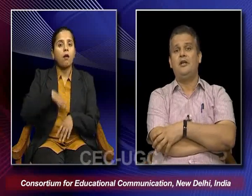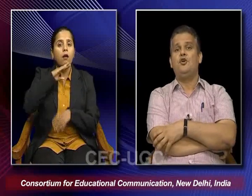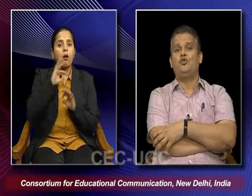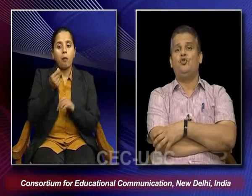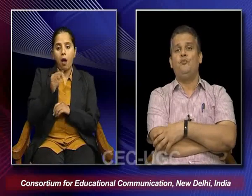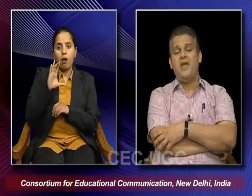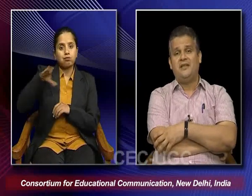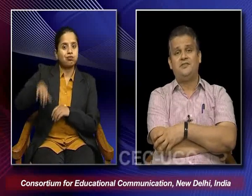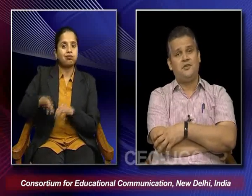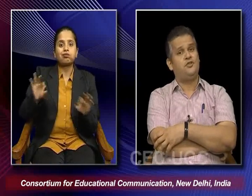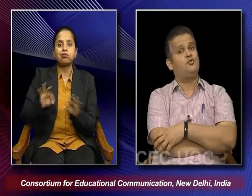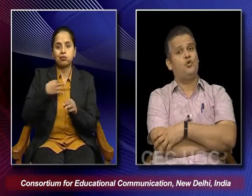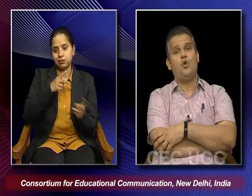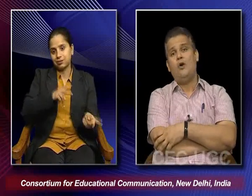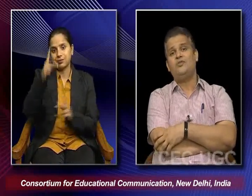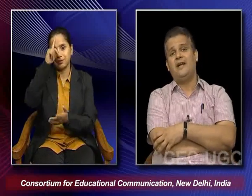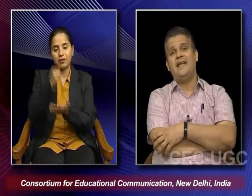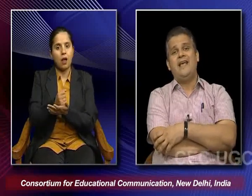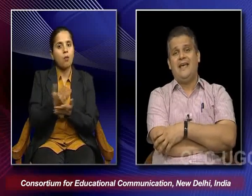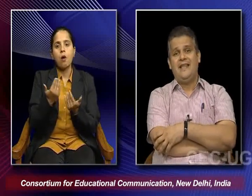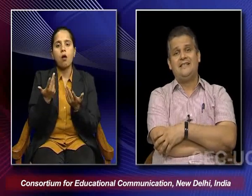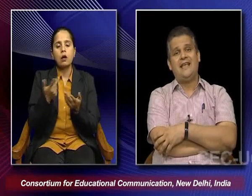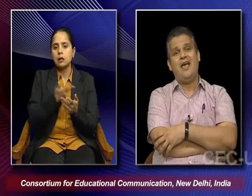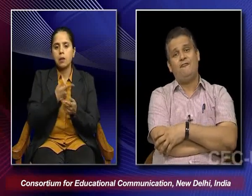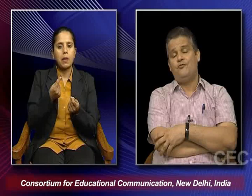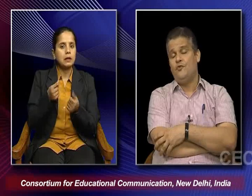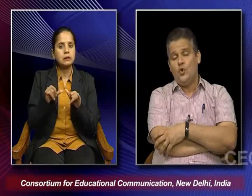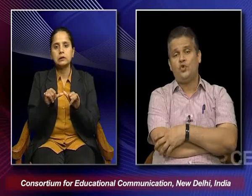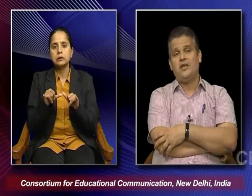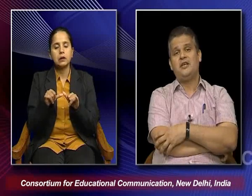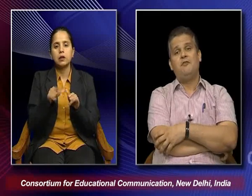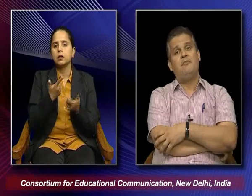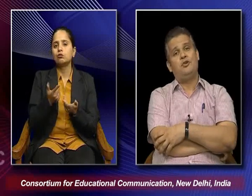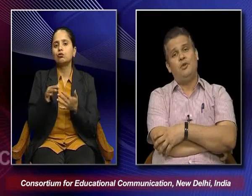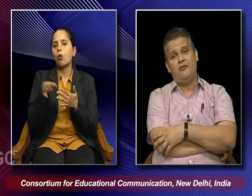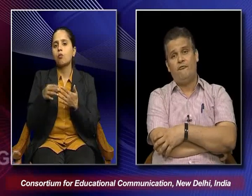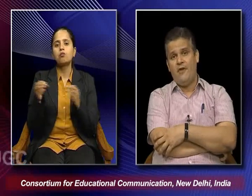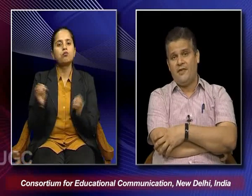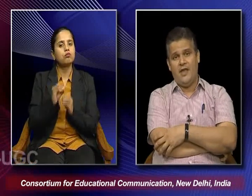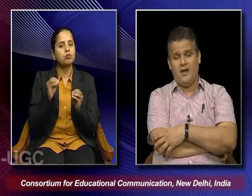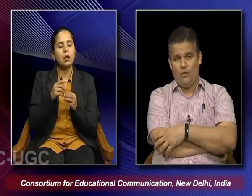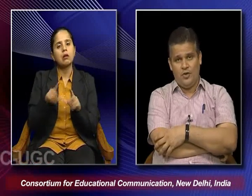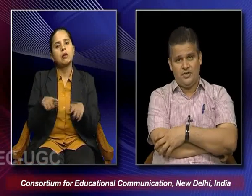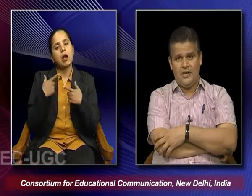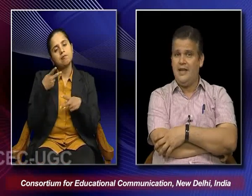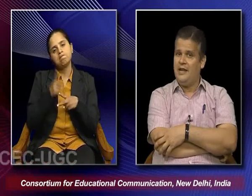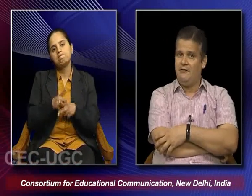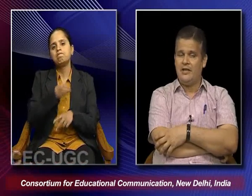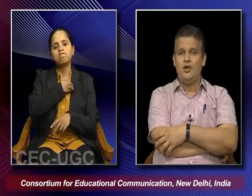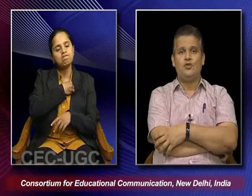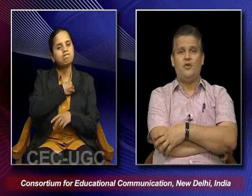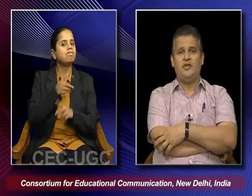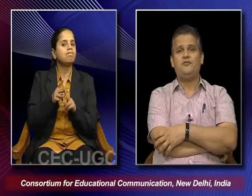capital to make this decision to go outside, and hence they have no choice but to live where they are originally